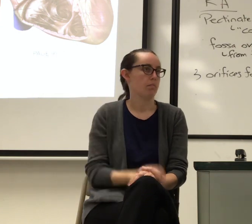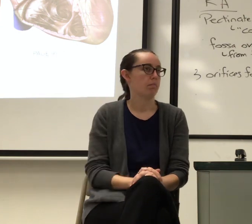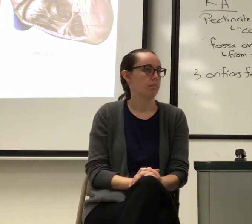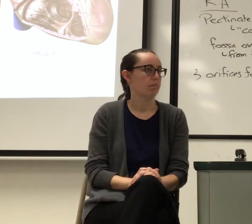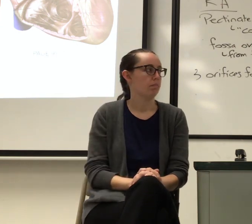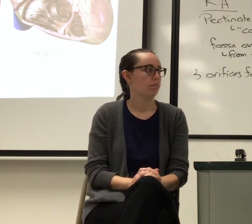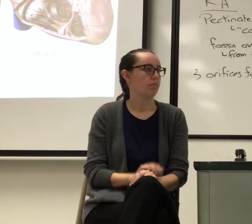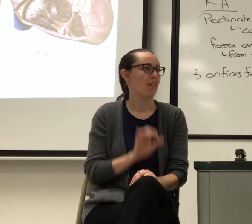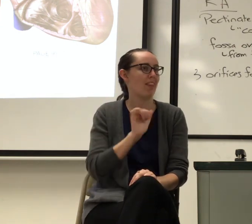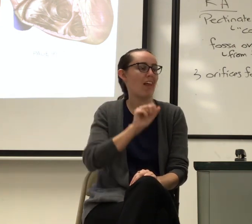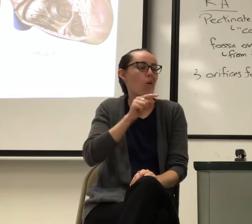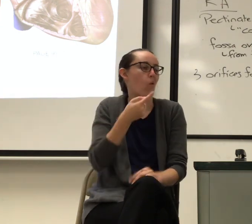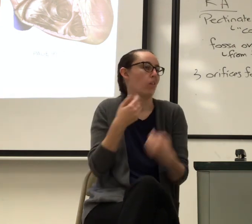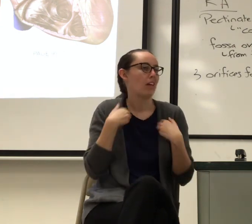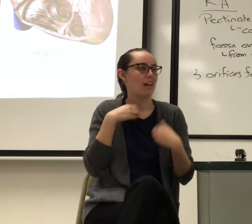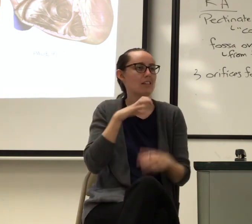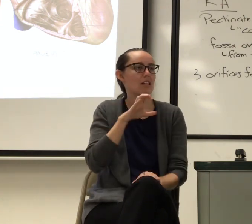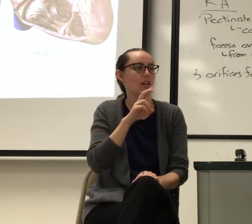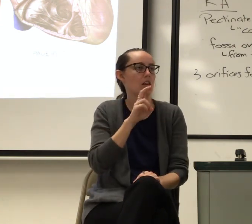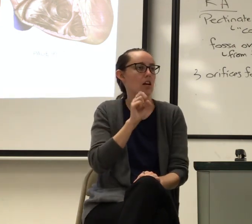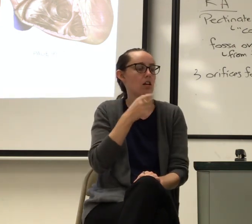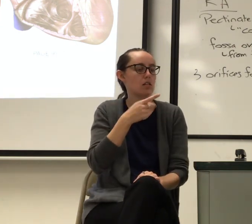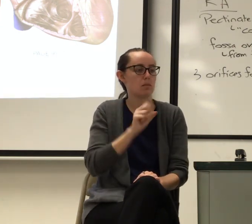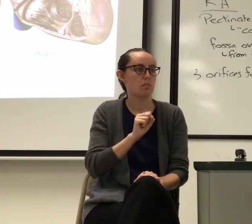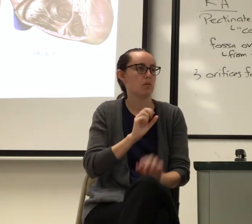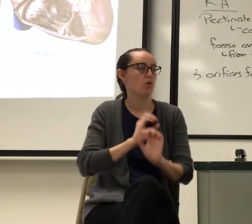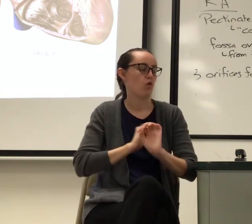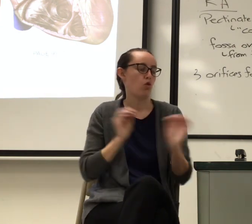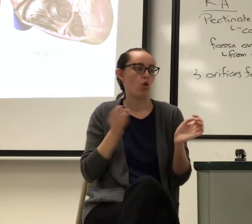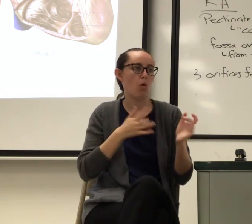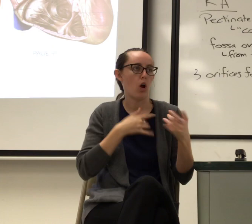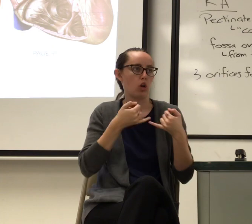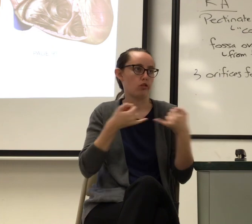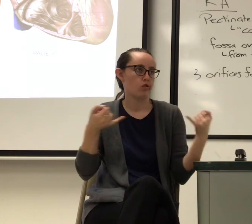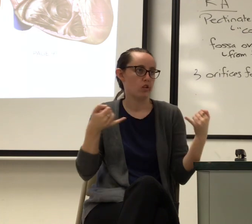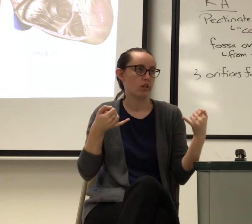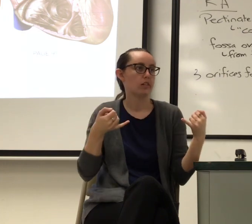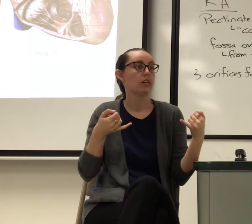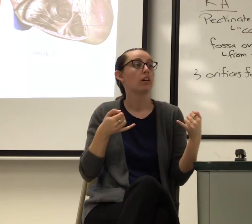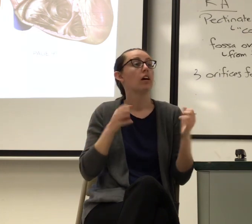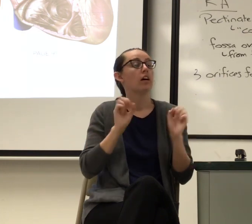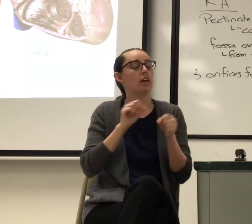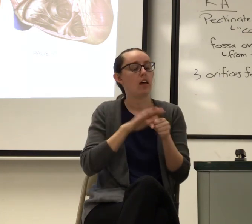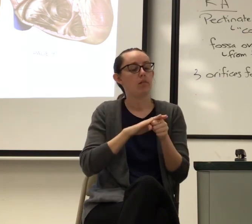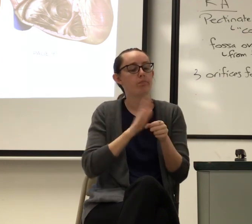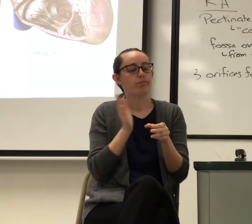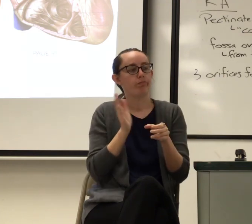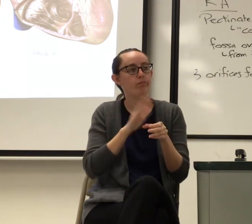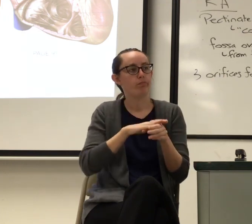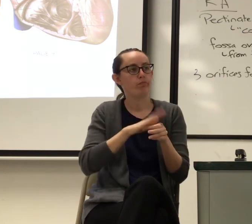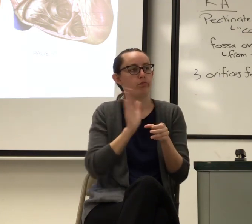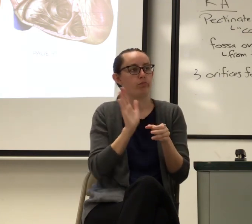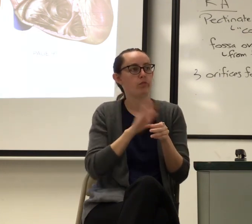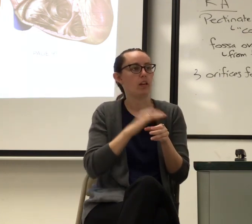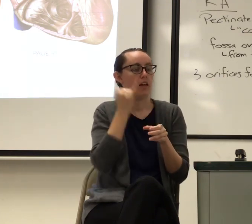it just has the cusps. There's no heartstrings or anything there. The valve can open or close by the blood flowing through it.